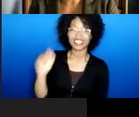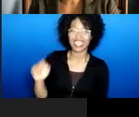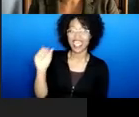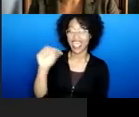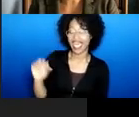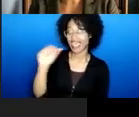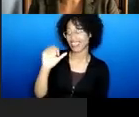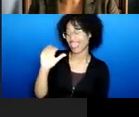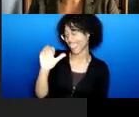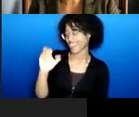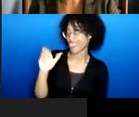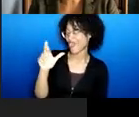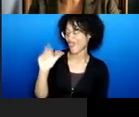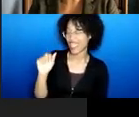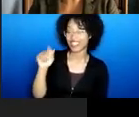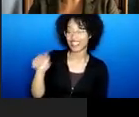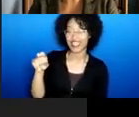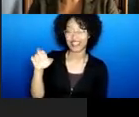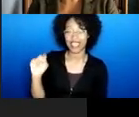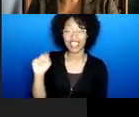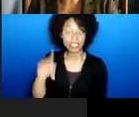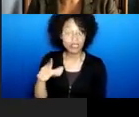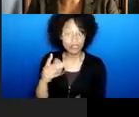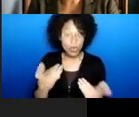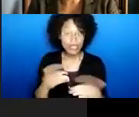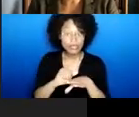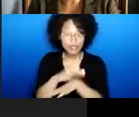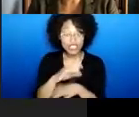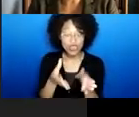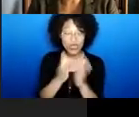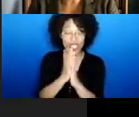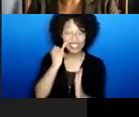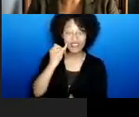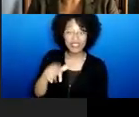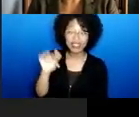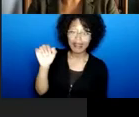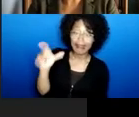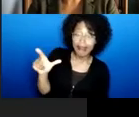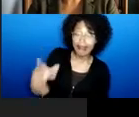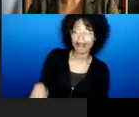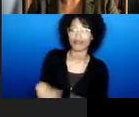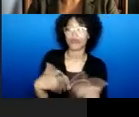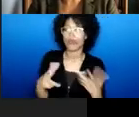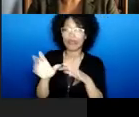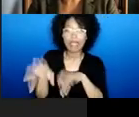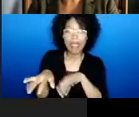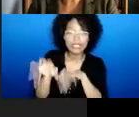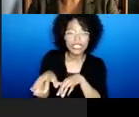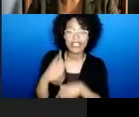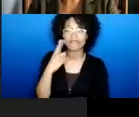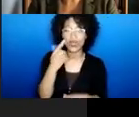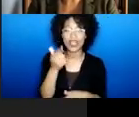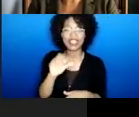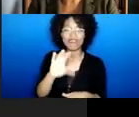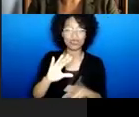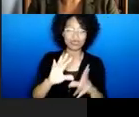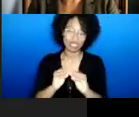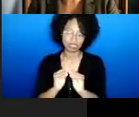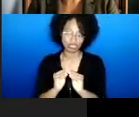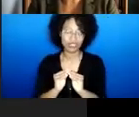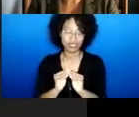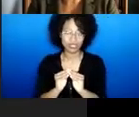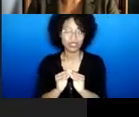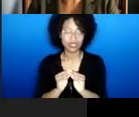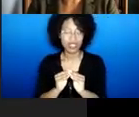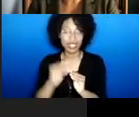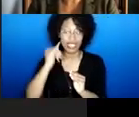access@aera.net. That's where you can make your requests if you need AASL and captioning for any of those sessions that are going to